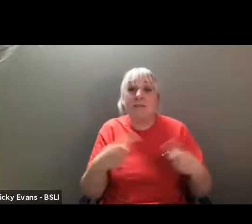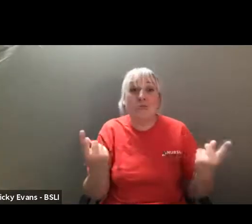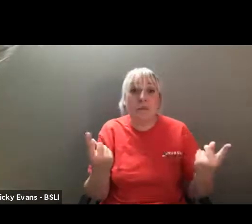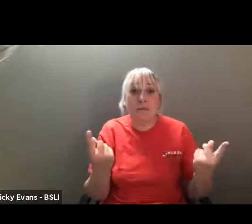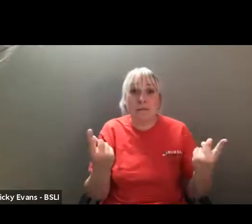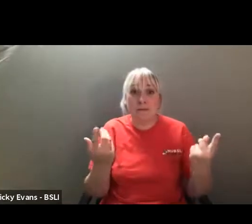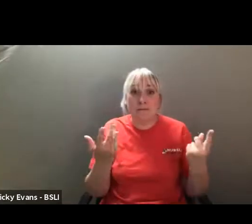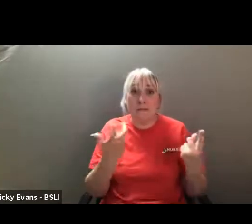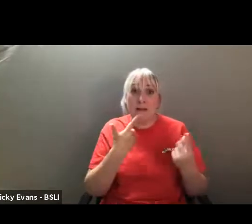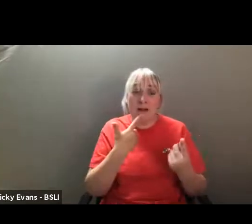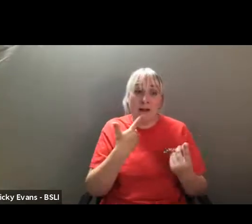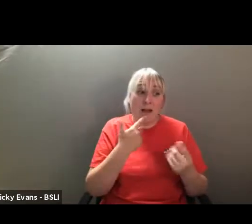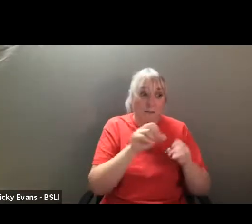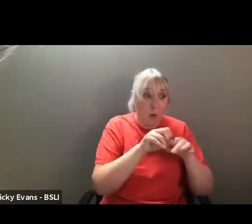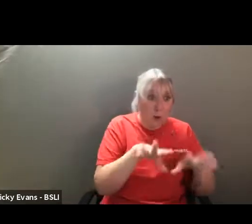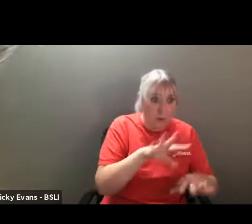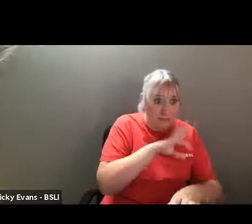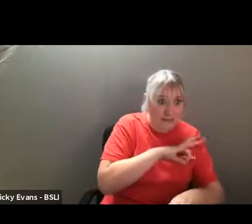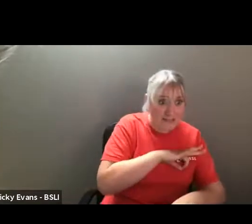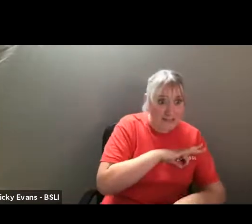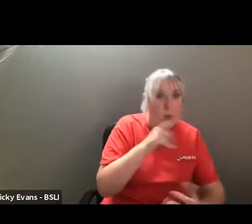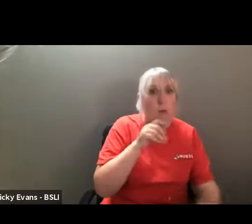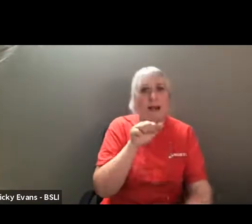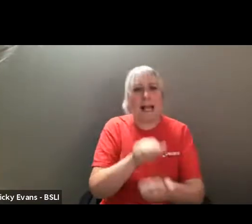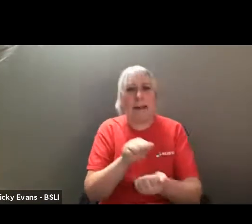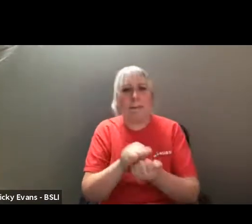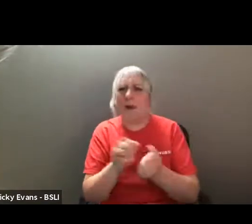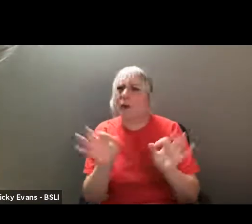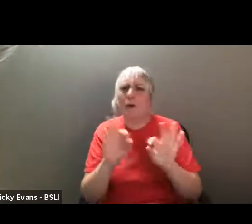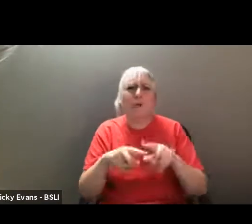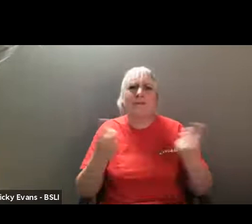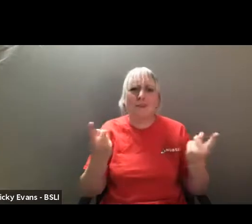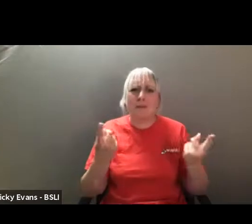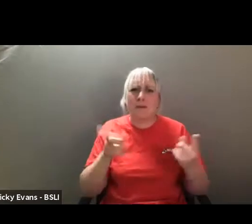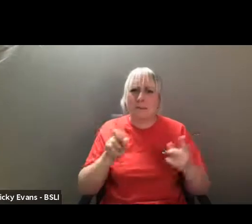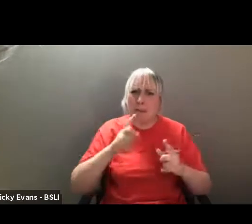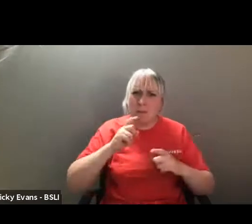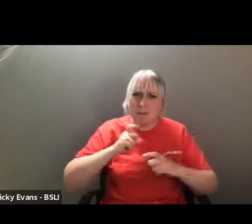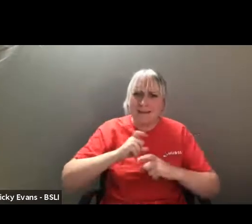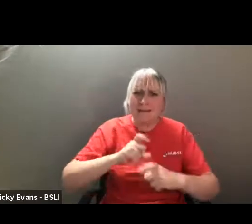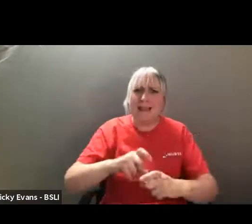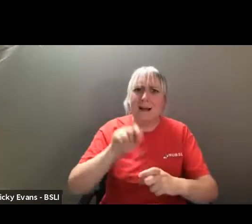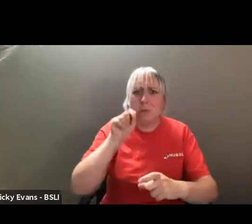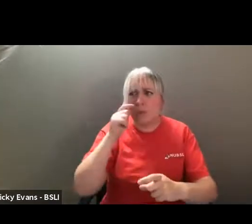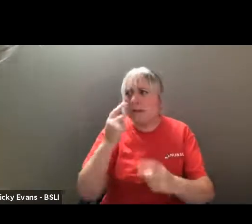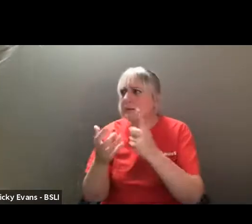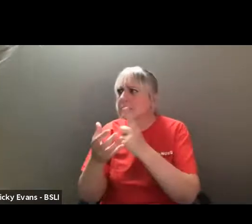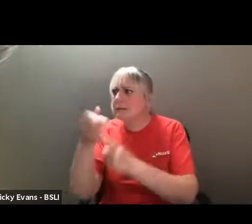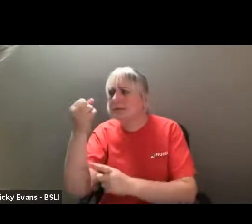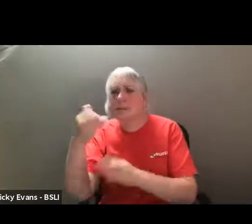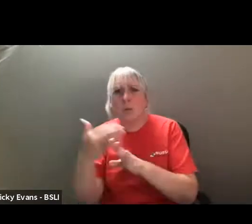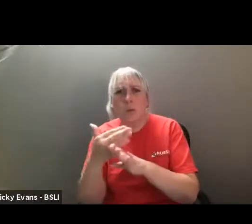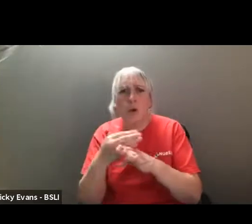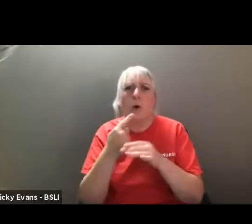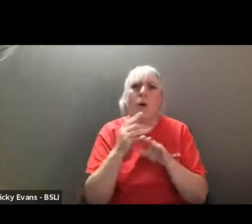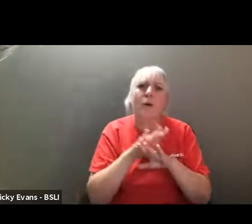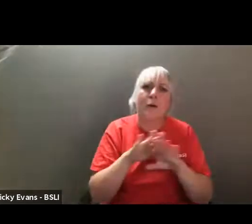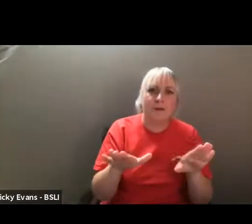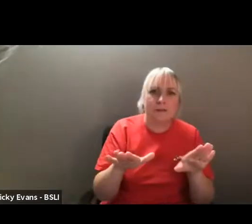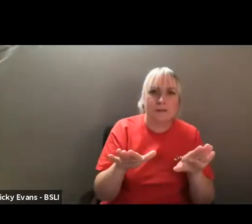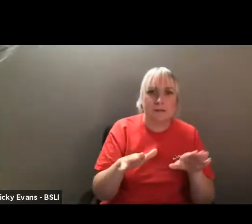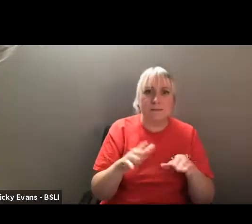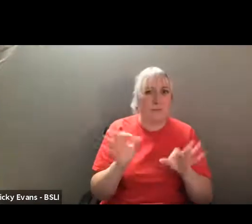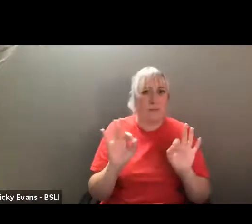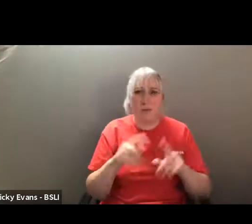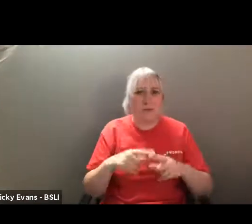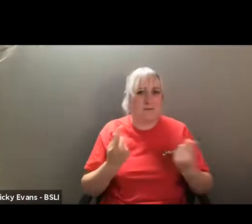whether you got to keep them when you take up work, no difference. People really did not become more employed just because they were allowed to keep